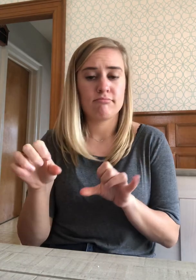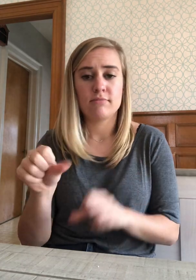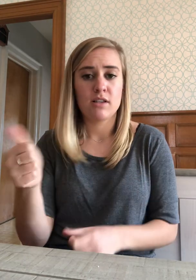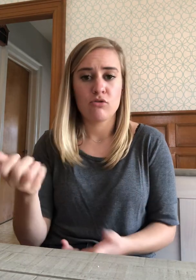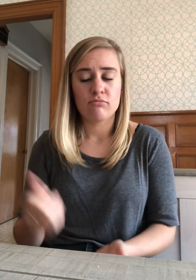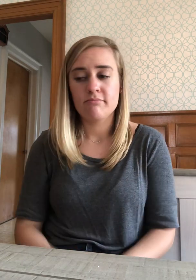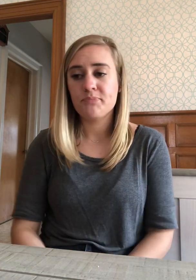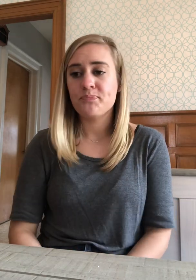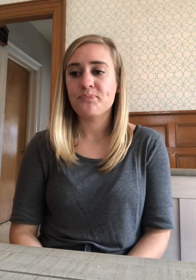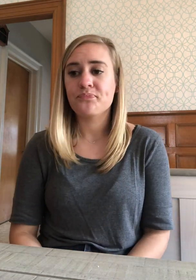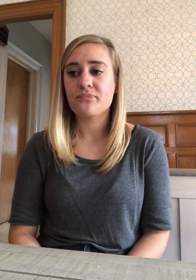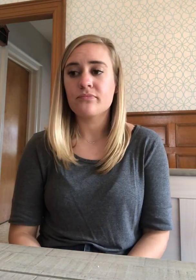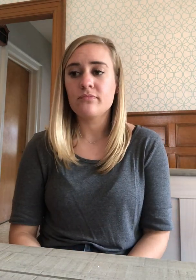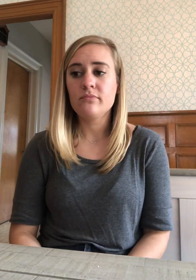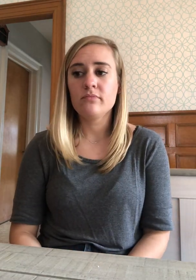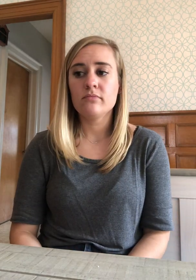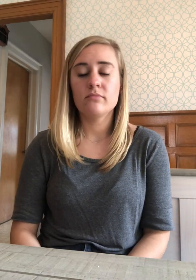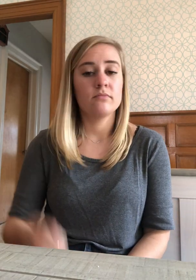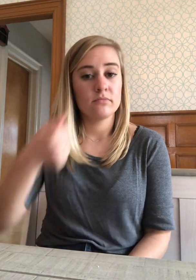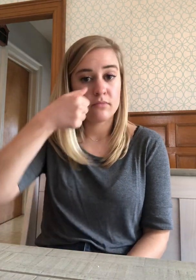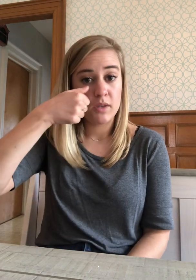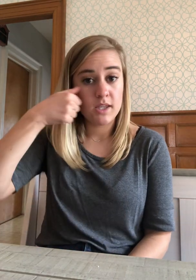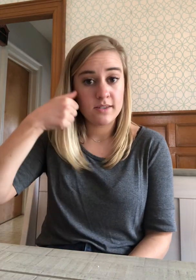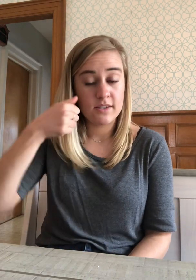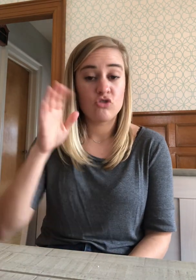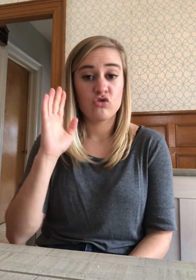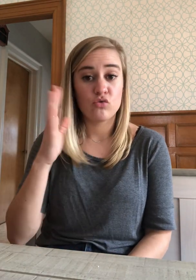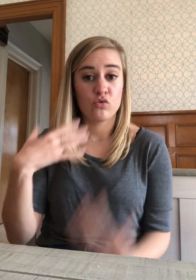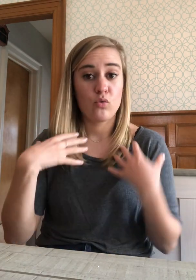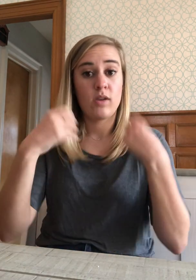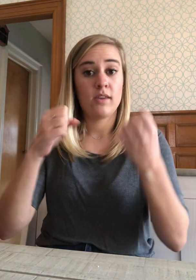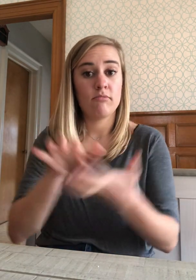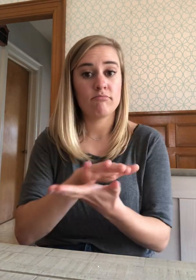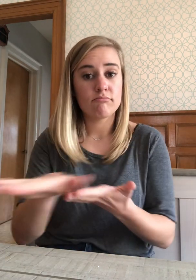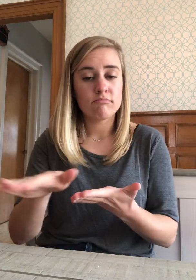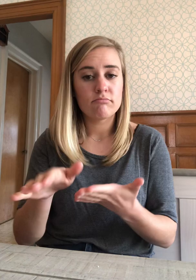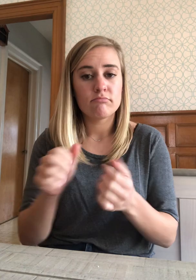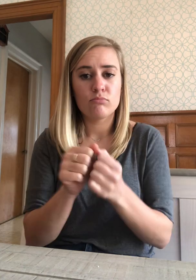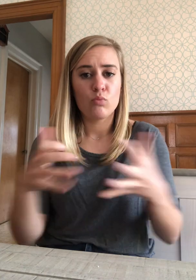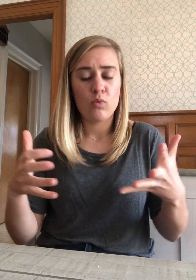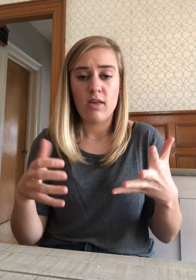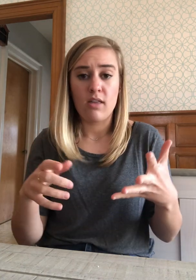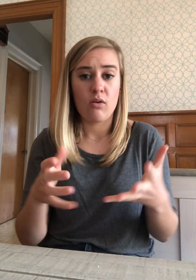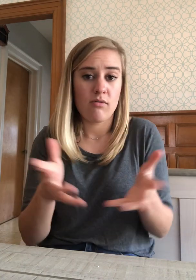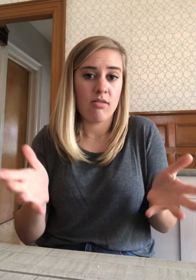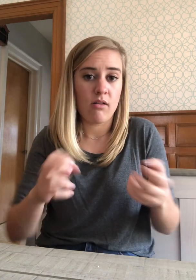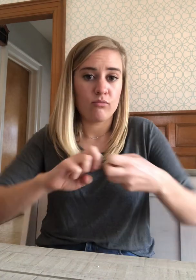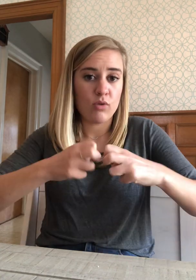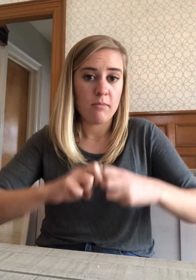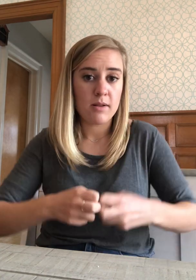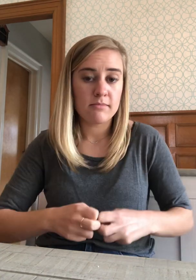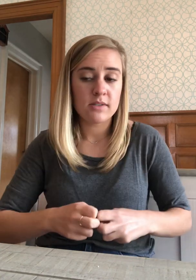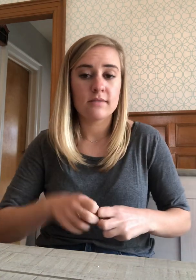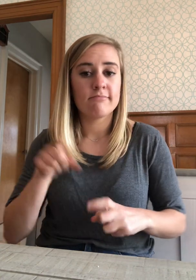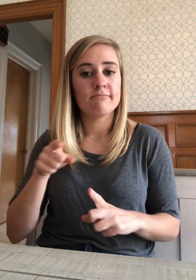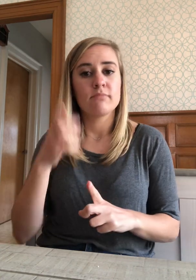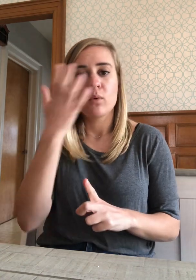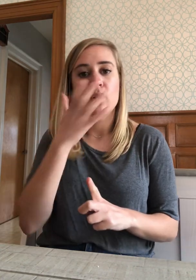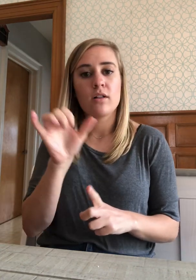The incisions heal nicely without a lot of problem. This is what it looks like on the left side